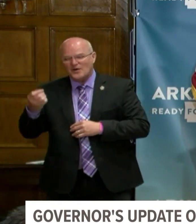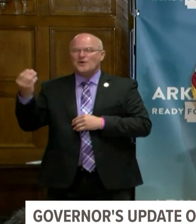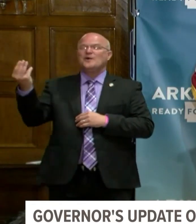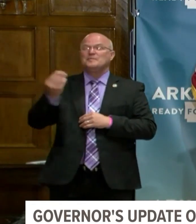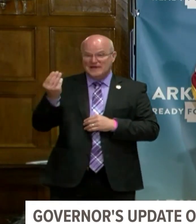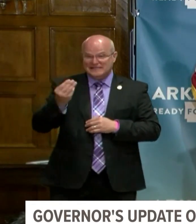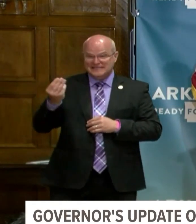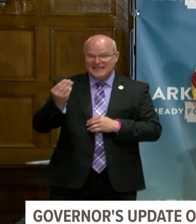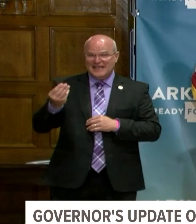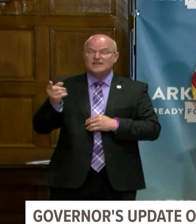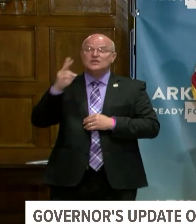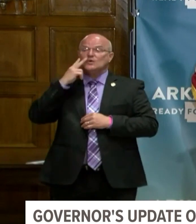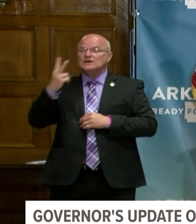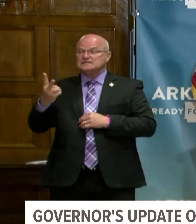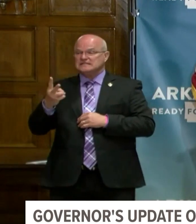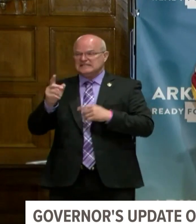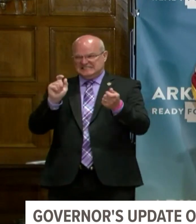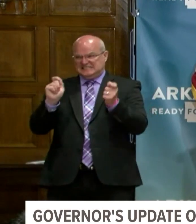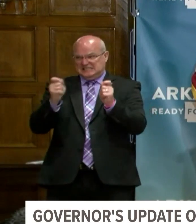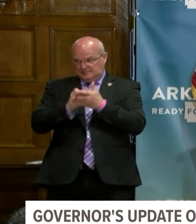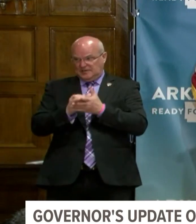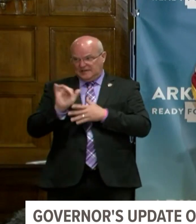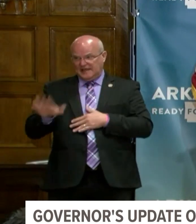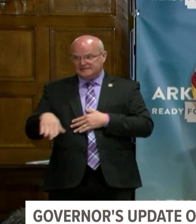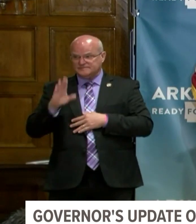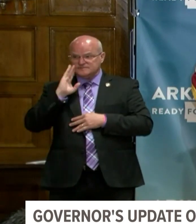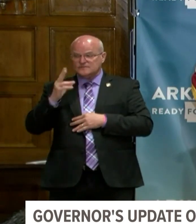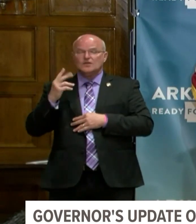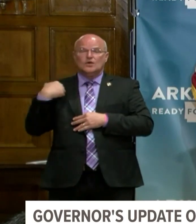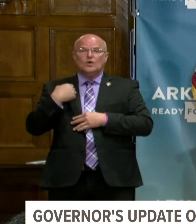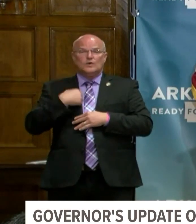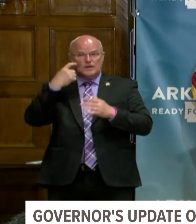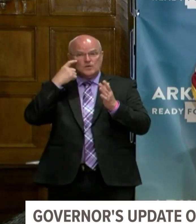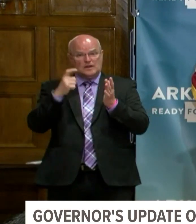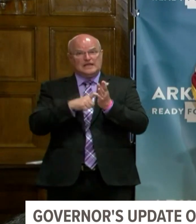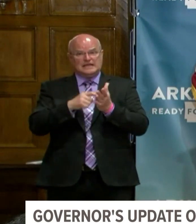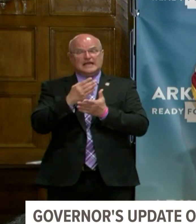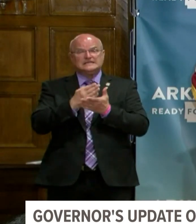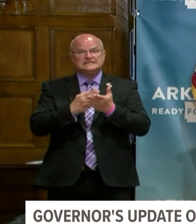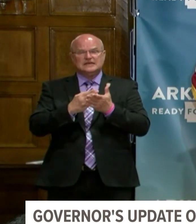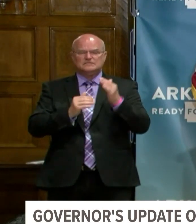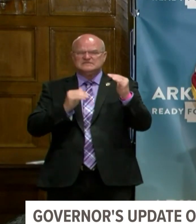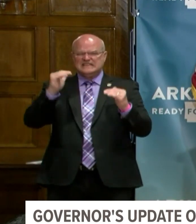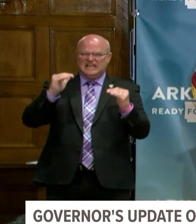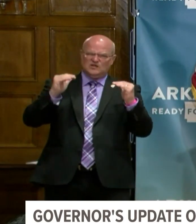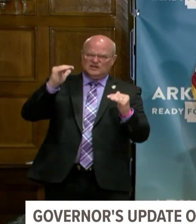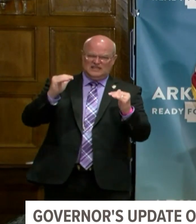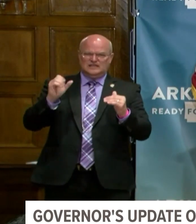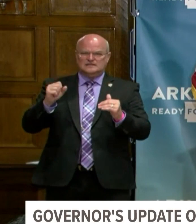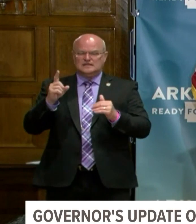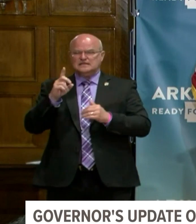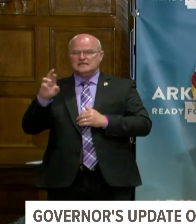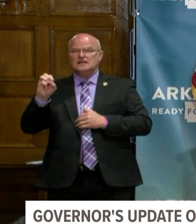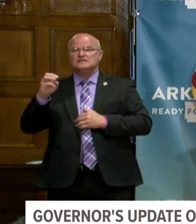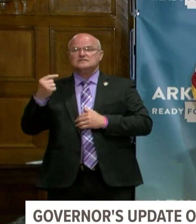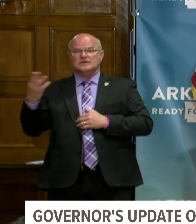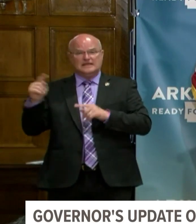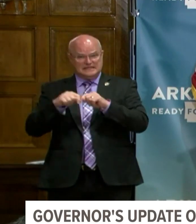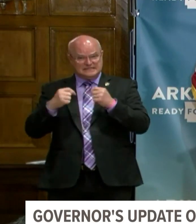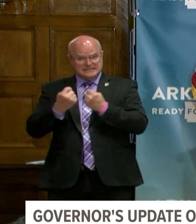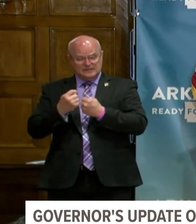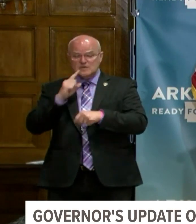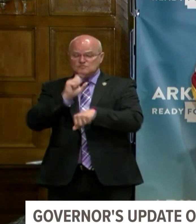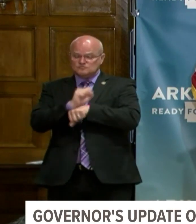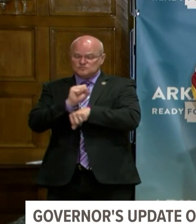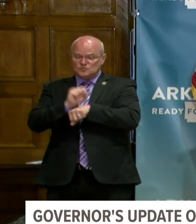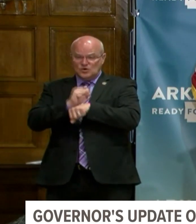or Monday, you will see an adjustment to that. We recognize some inequity there. Dr. Smith and his team